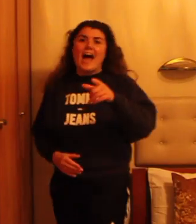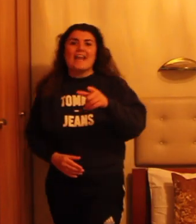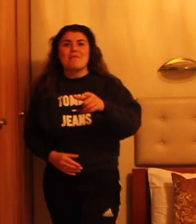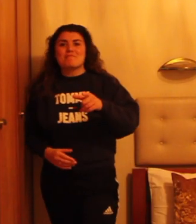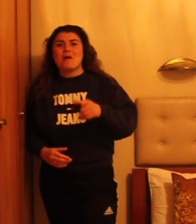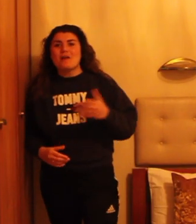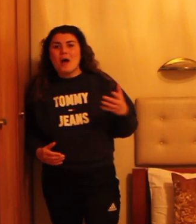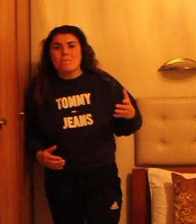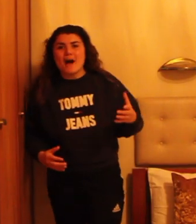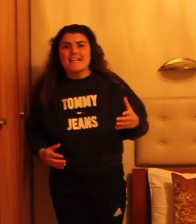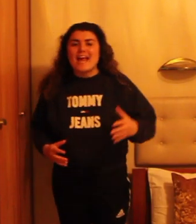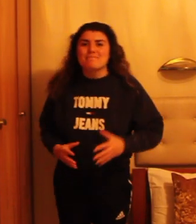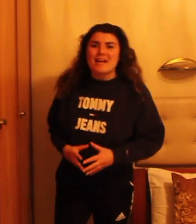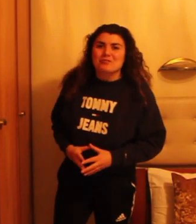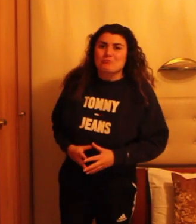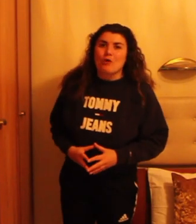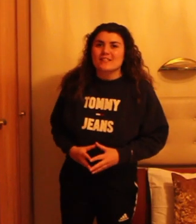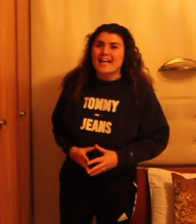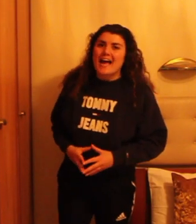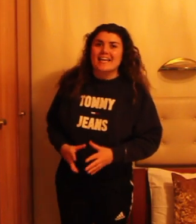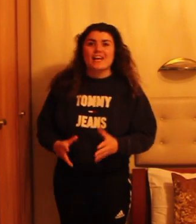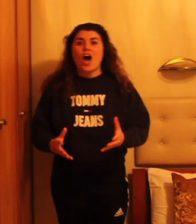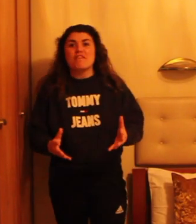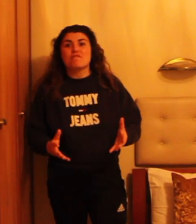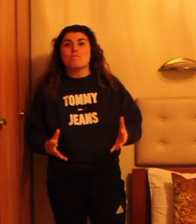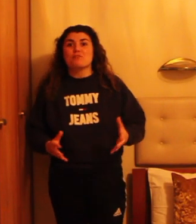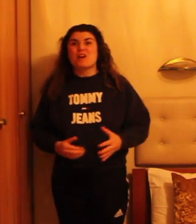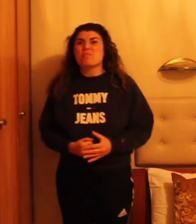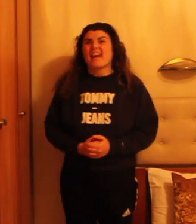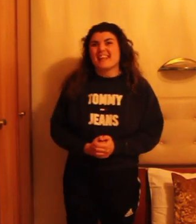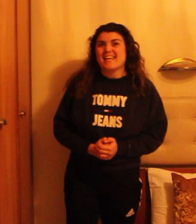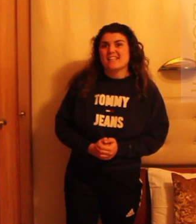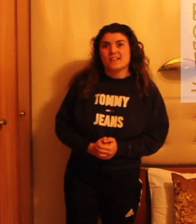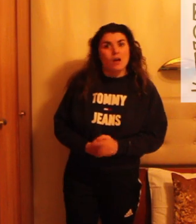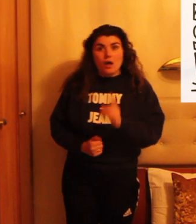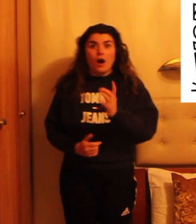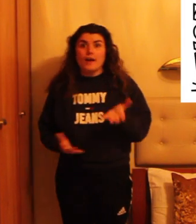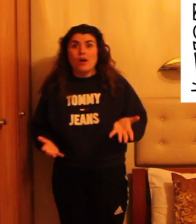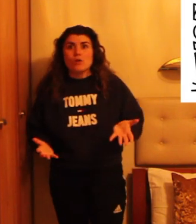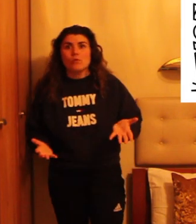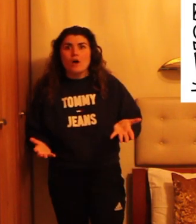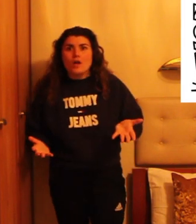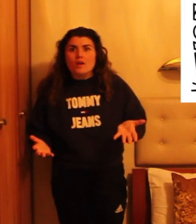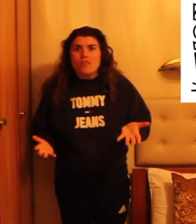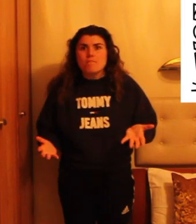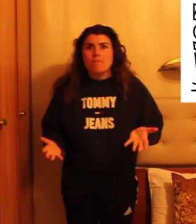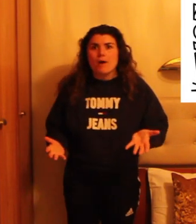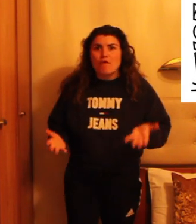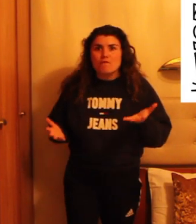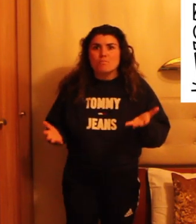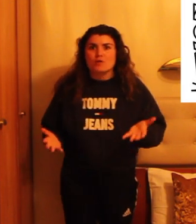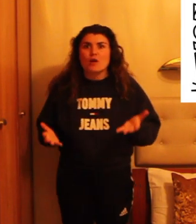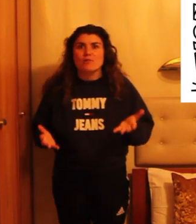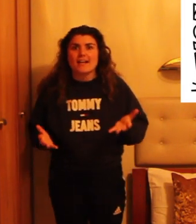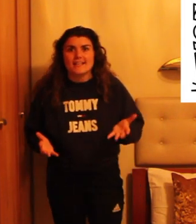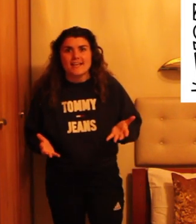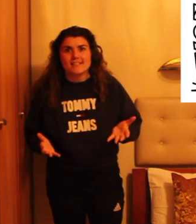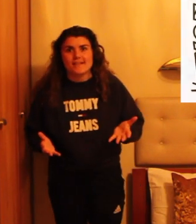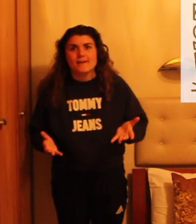Hello everyone, my name is Roxanne and I am from Bric Theatre. I know, another member from Bric Theatre.